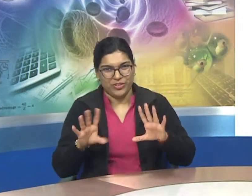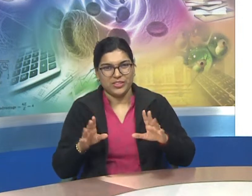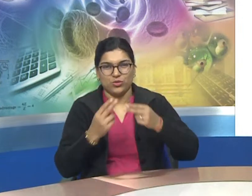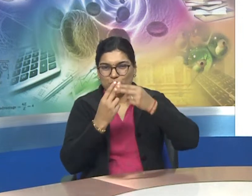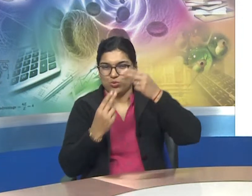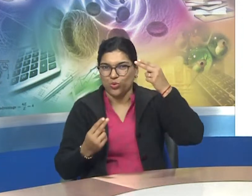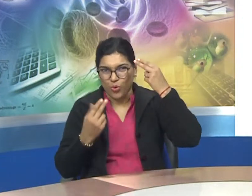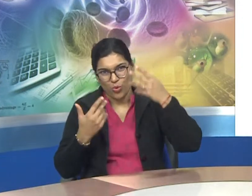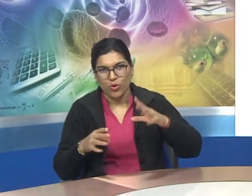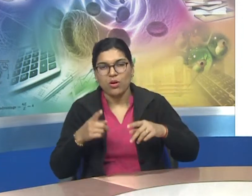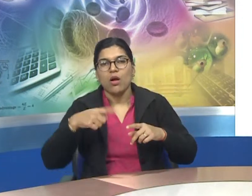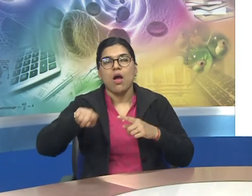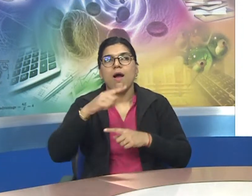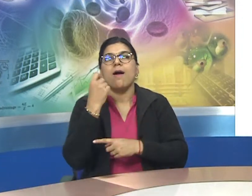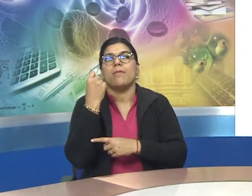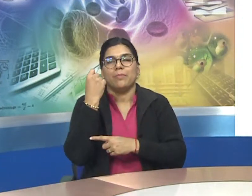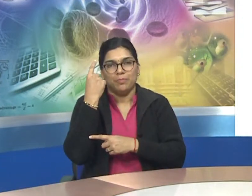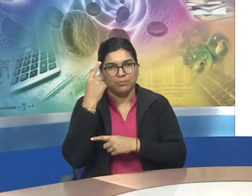So far we have understood the lesson.